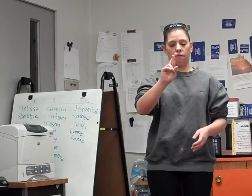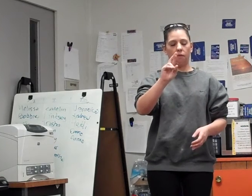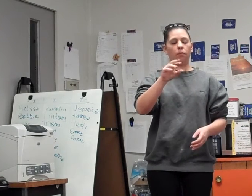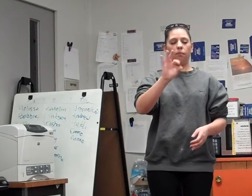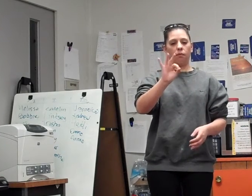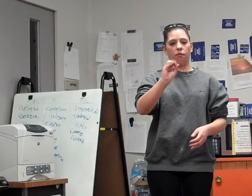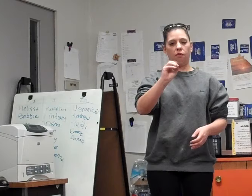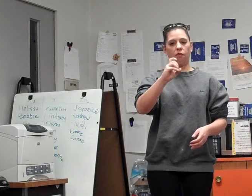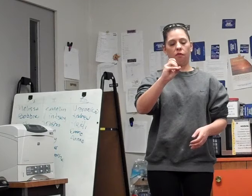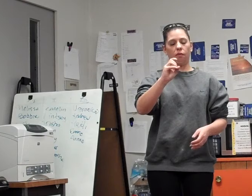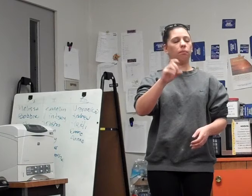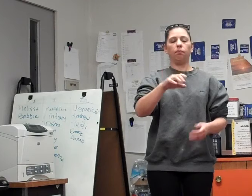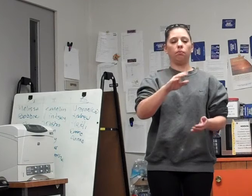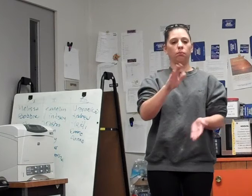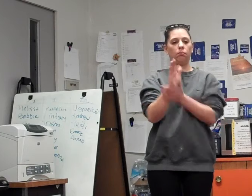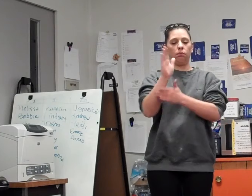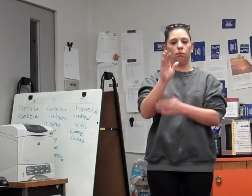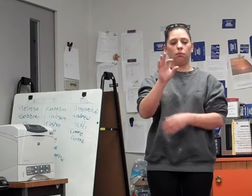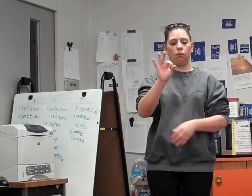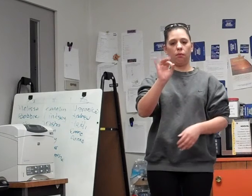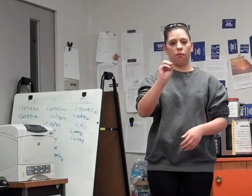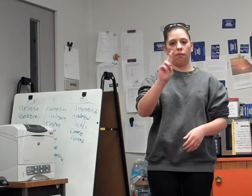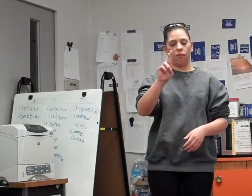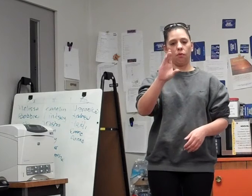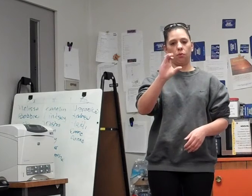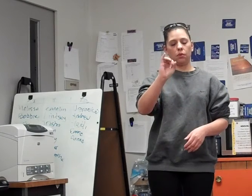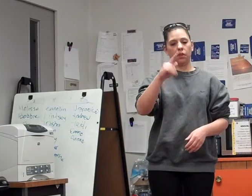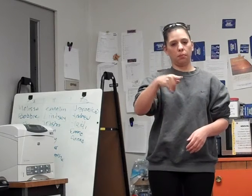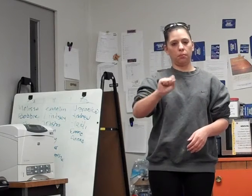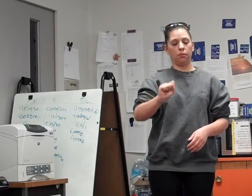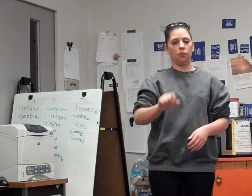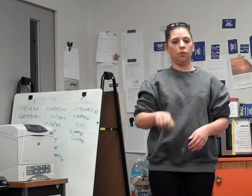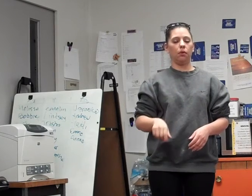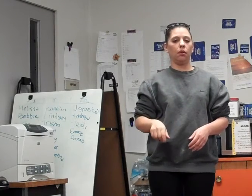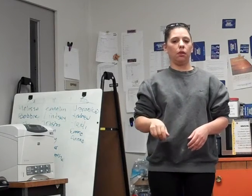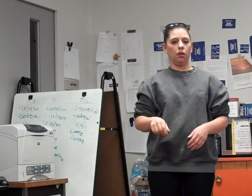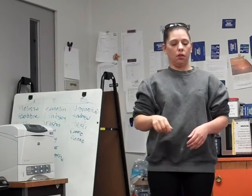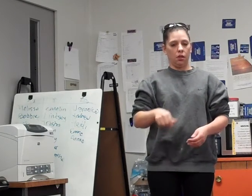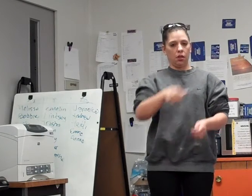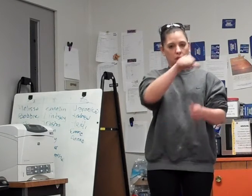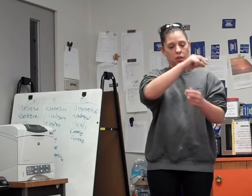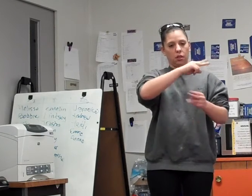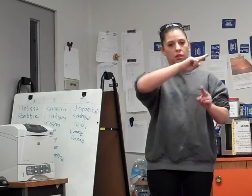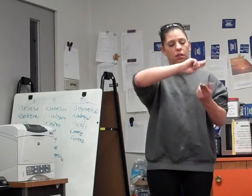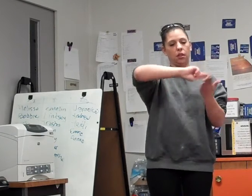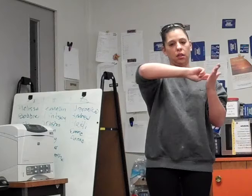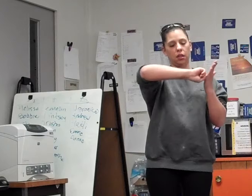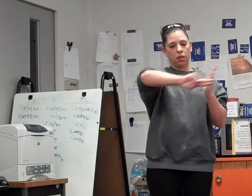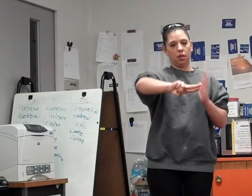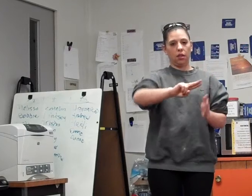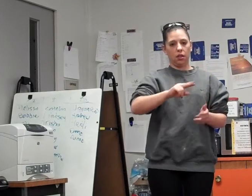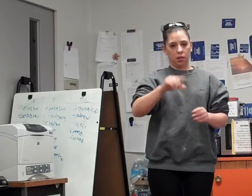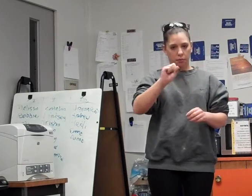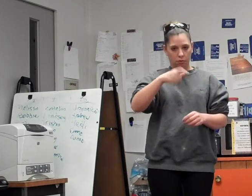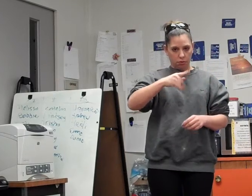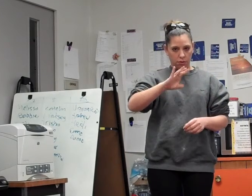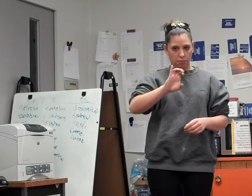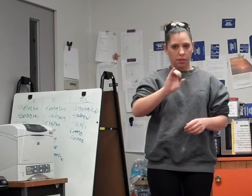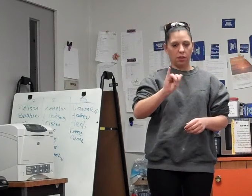specimens. The nurse takes a specimen, labels a specimen, puts it in a lab bag along with the